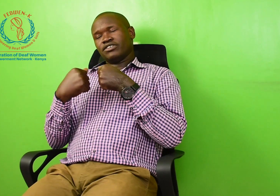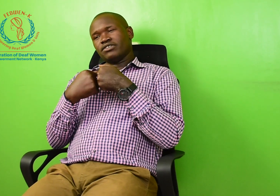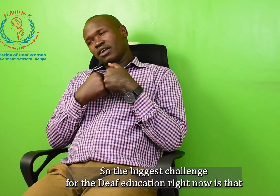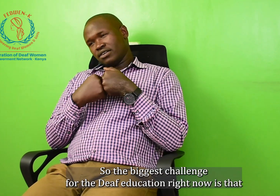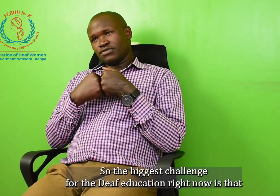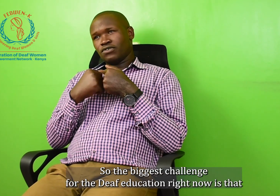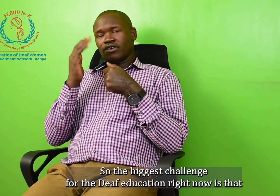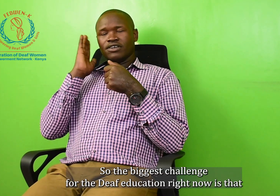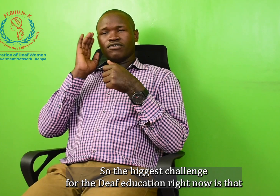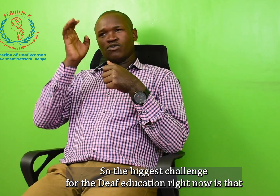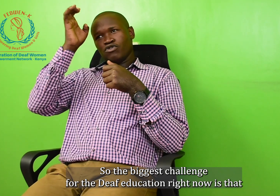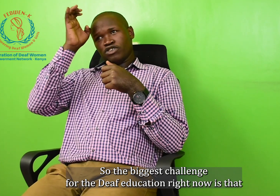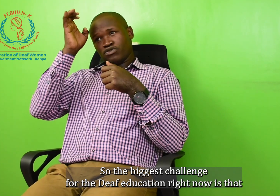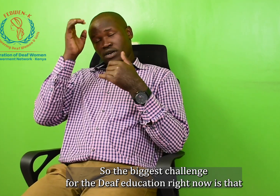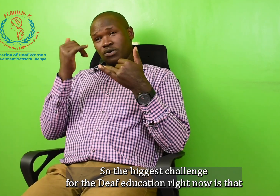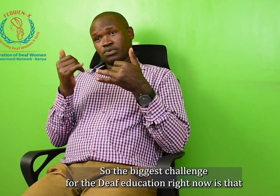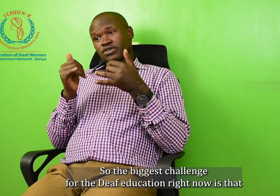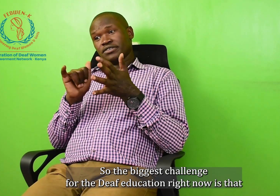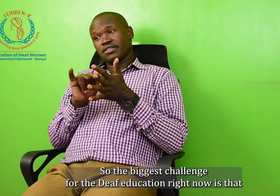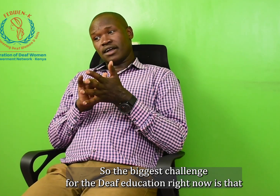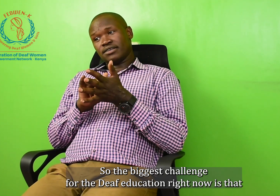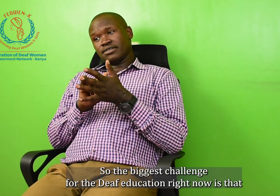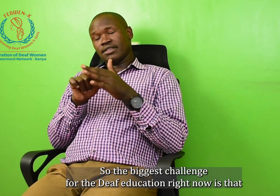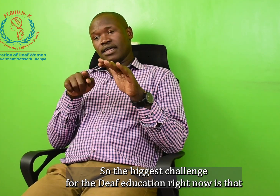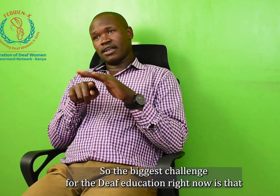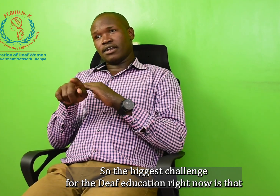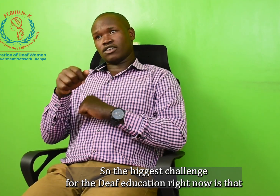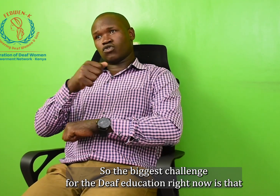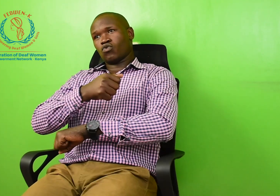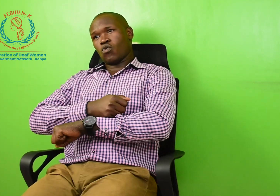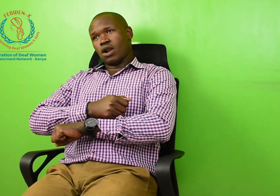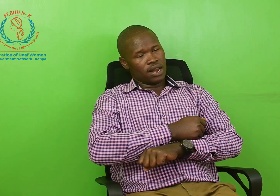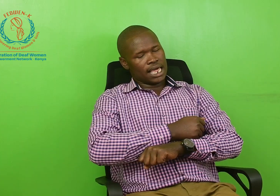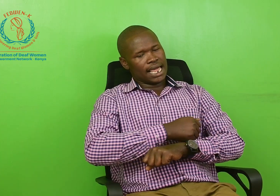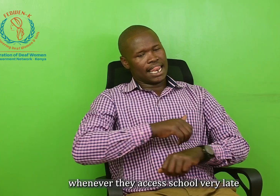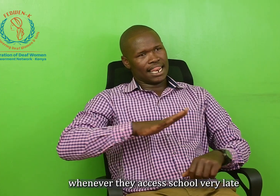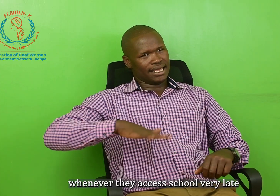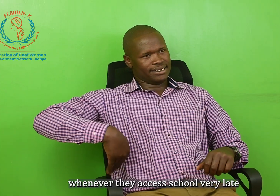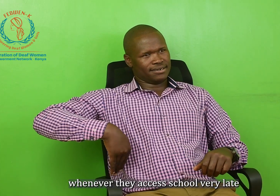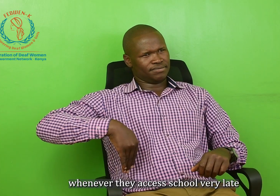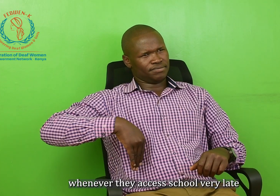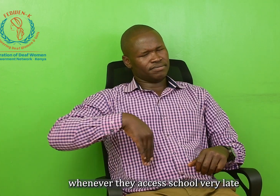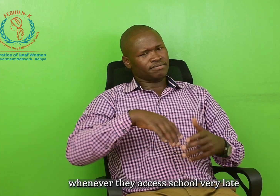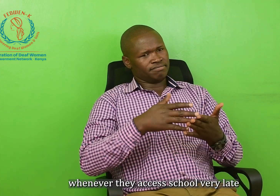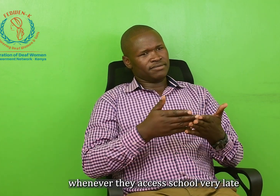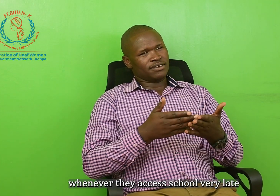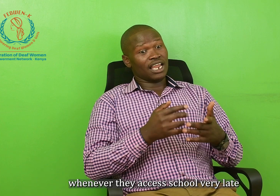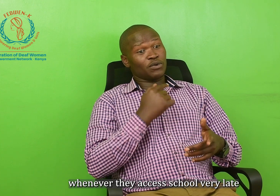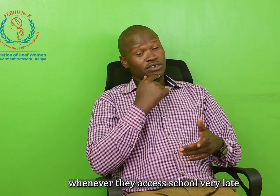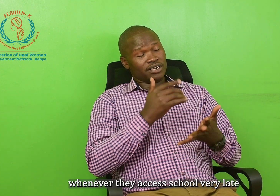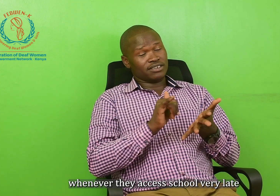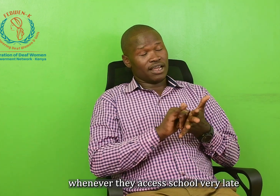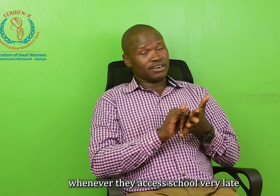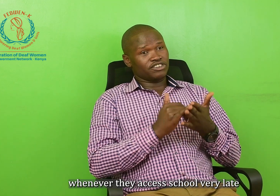So the biggest challenge for the deaf education right now is that whenever you enter, they access school very